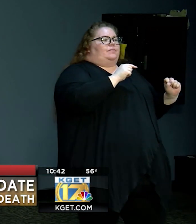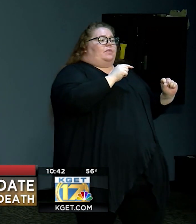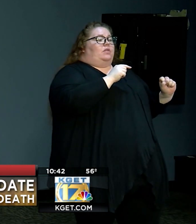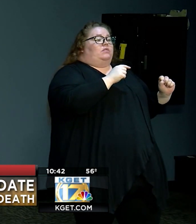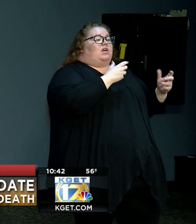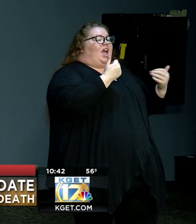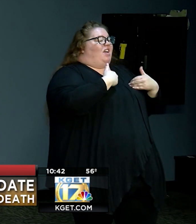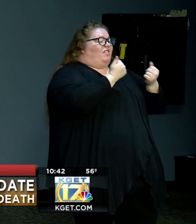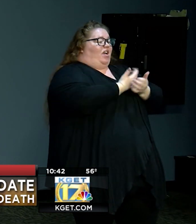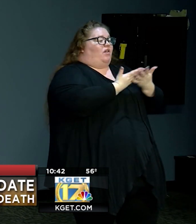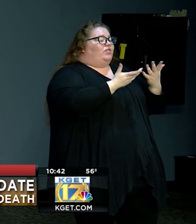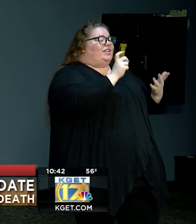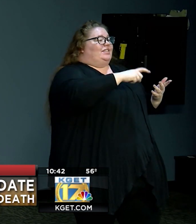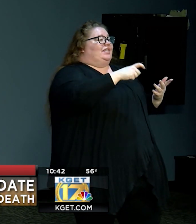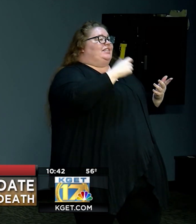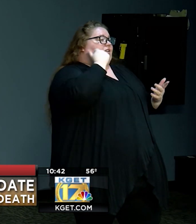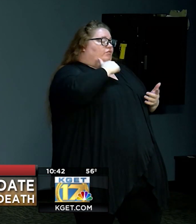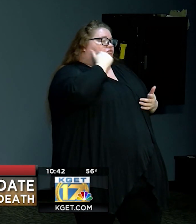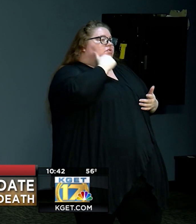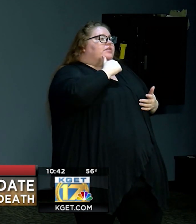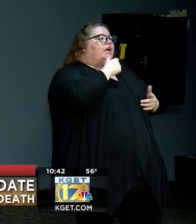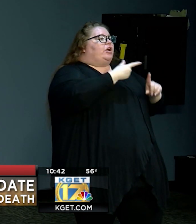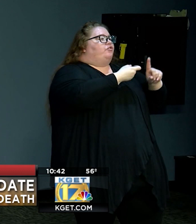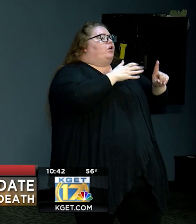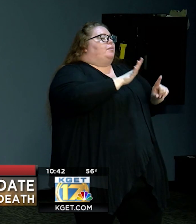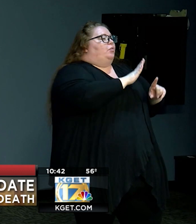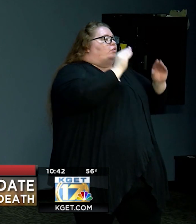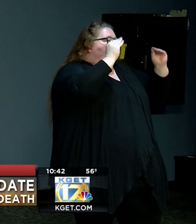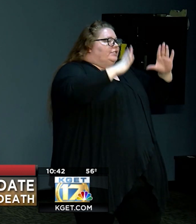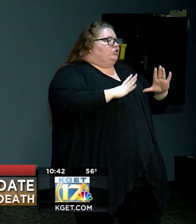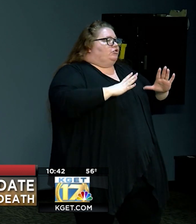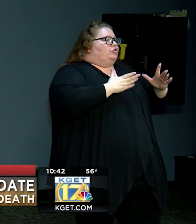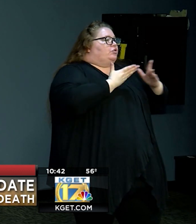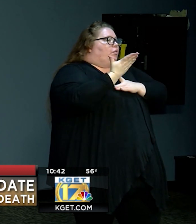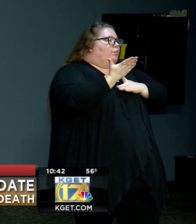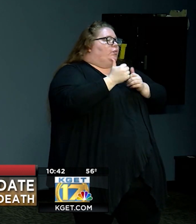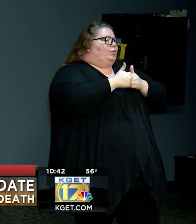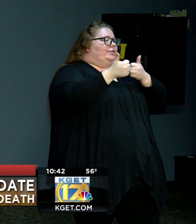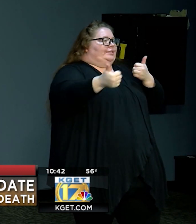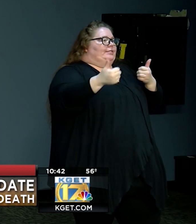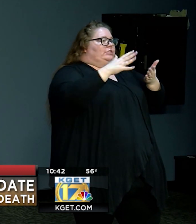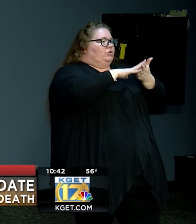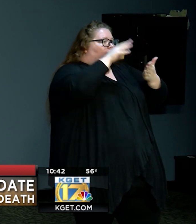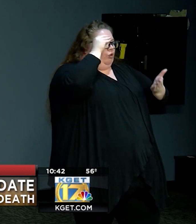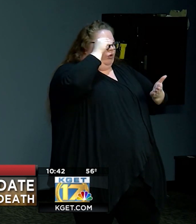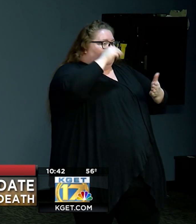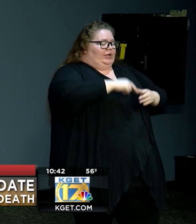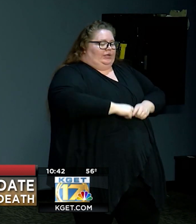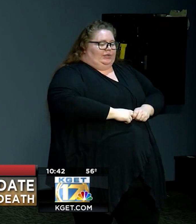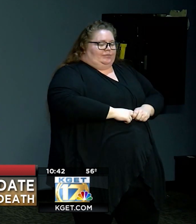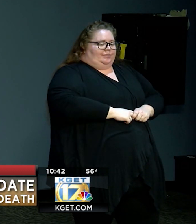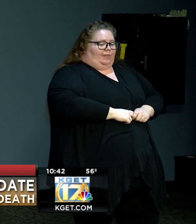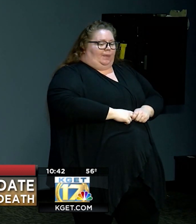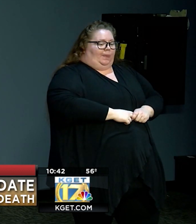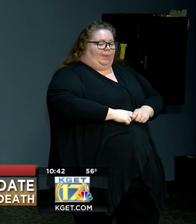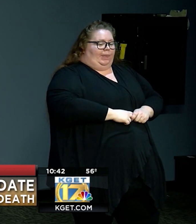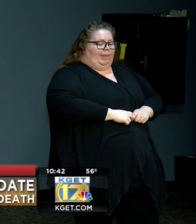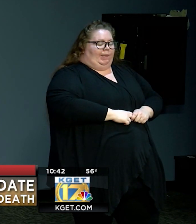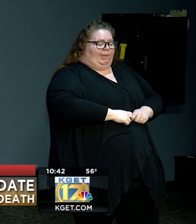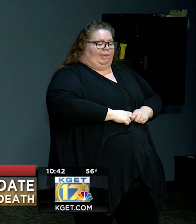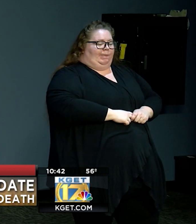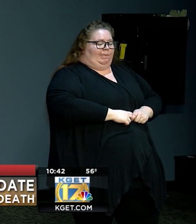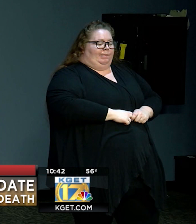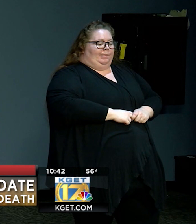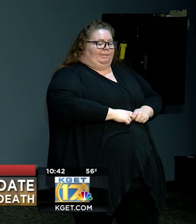they need on a daily basis from their teachers through distance learning. There are a few places where we know that we